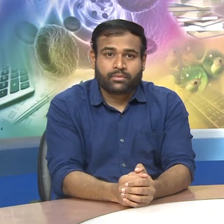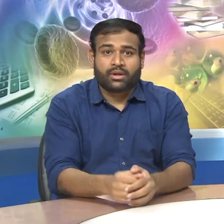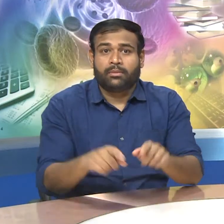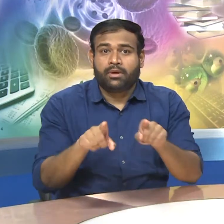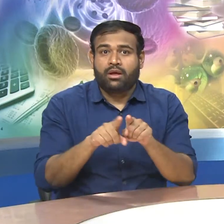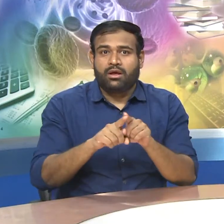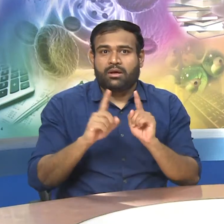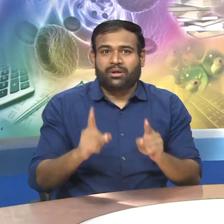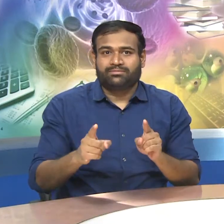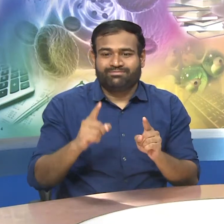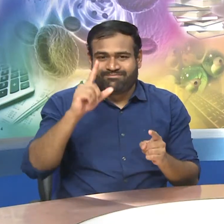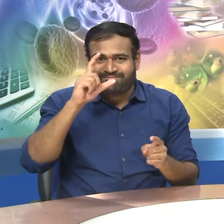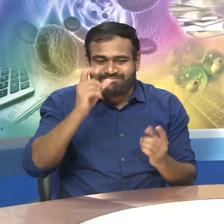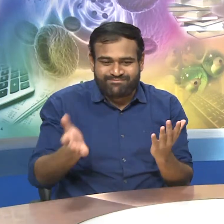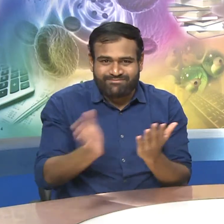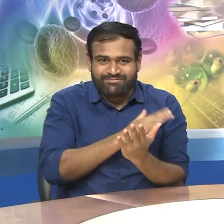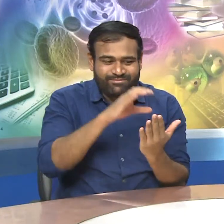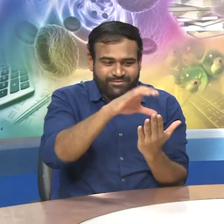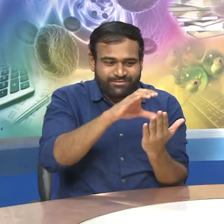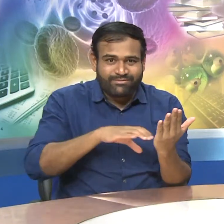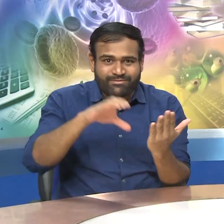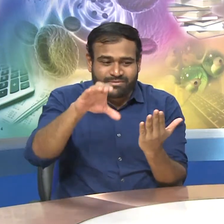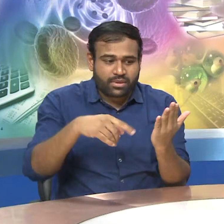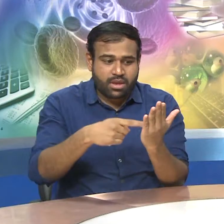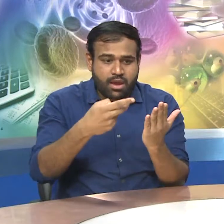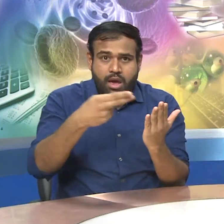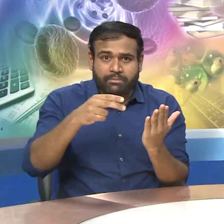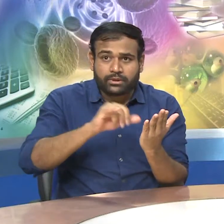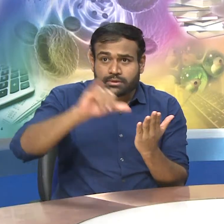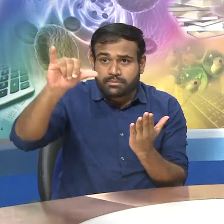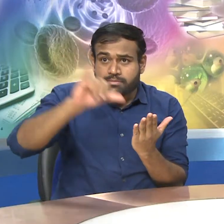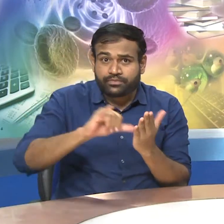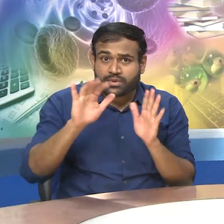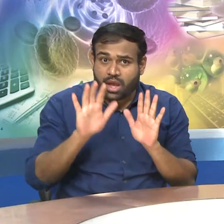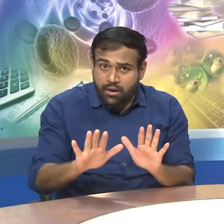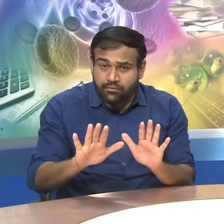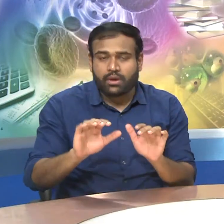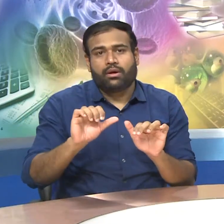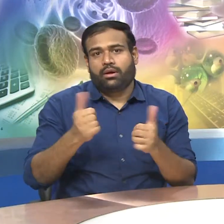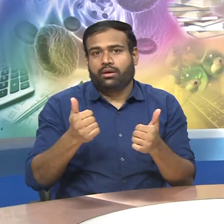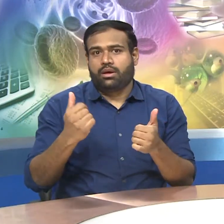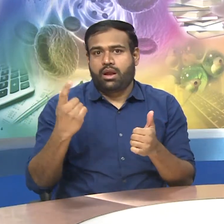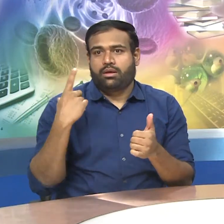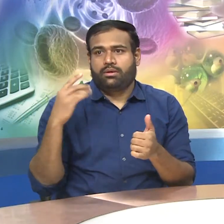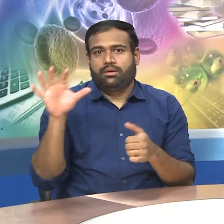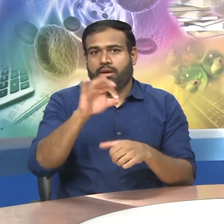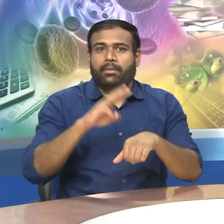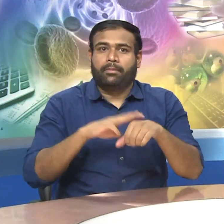Next, it should be registered voter in the state.